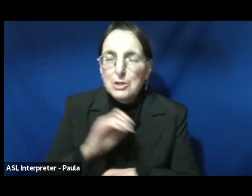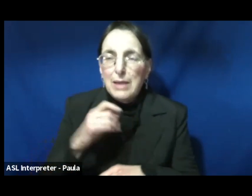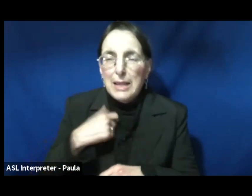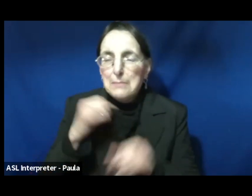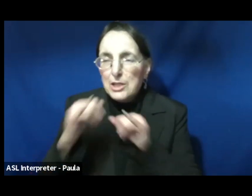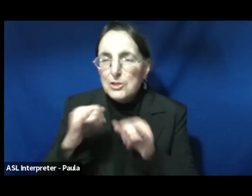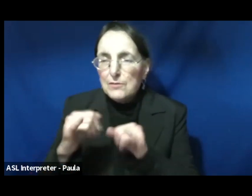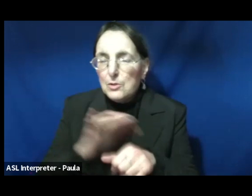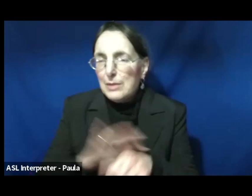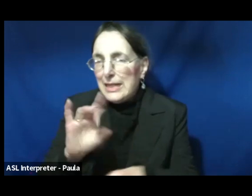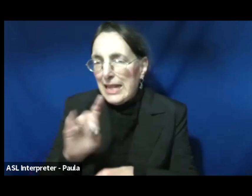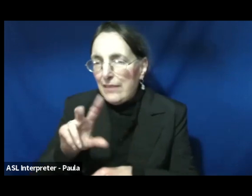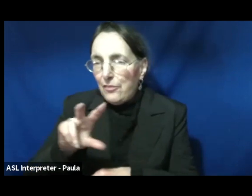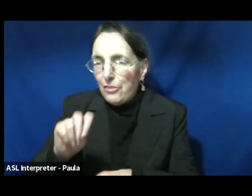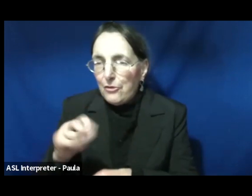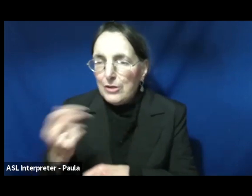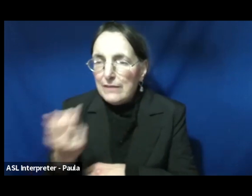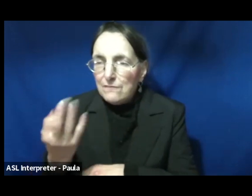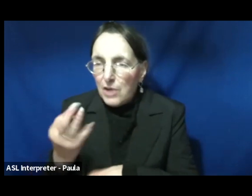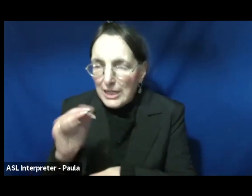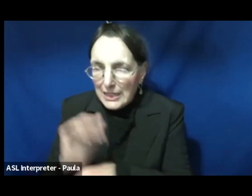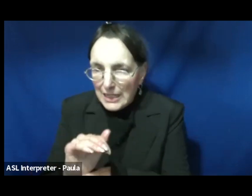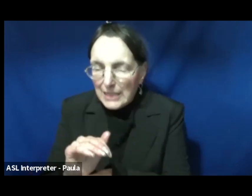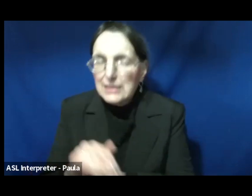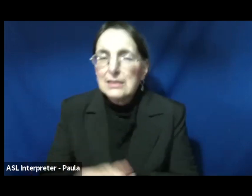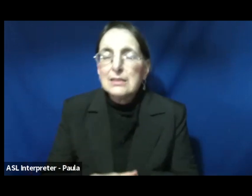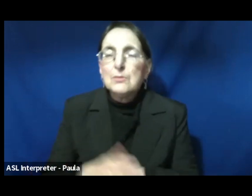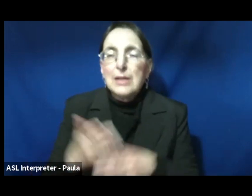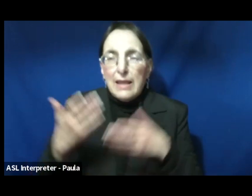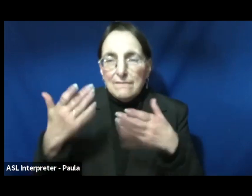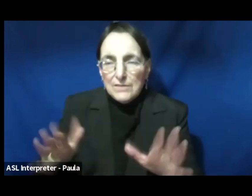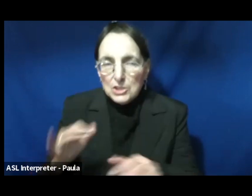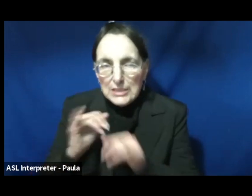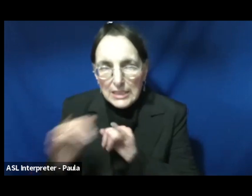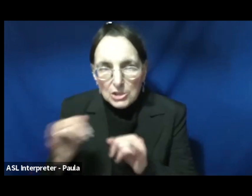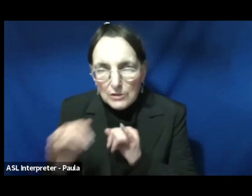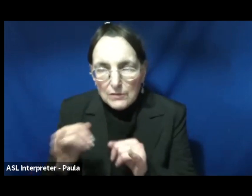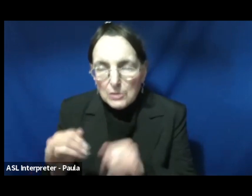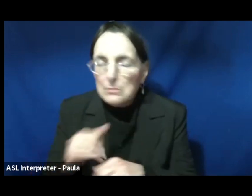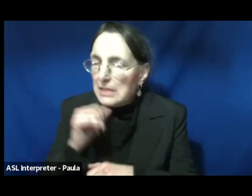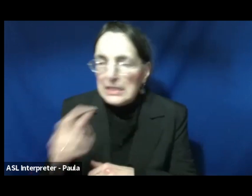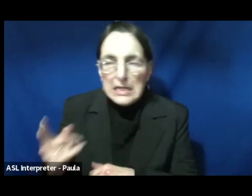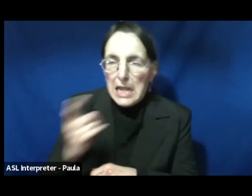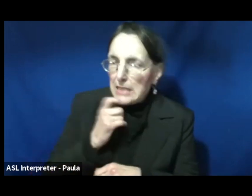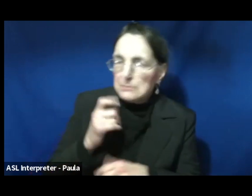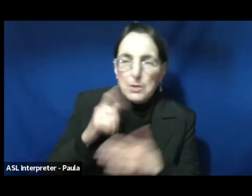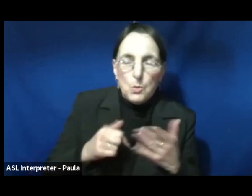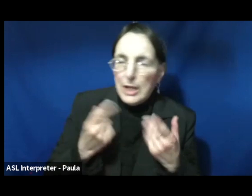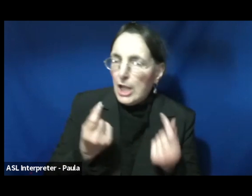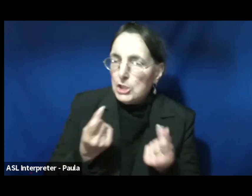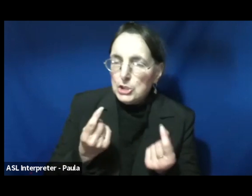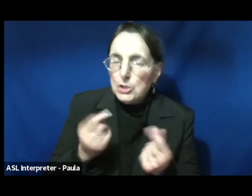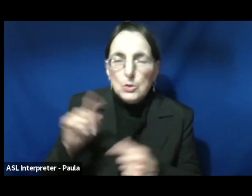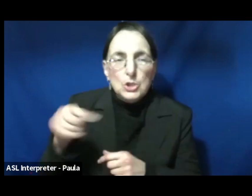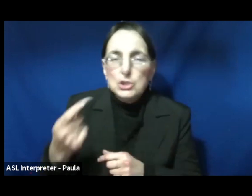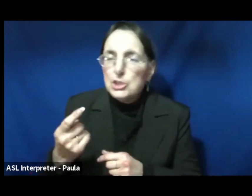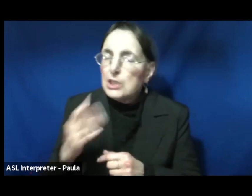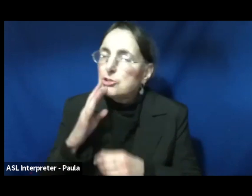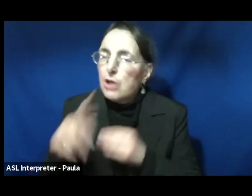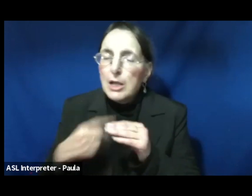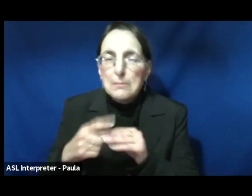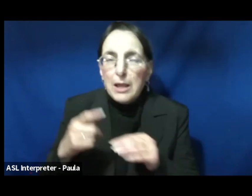and it was terrific. And at the end of this, where they didn't ask me very much about what I knew, it was just talk about